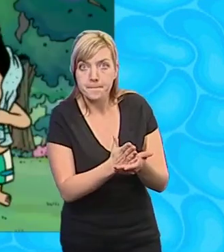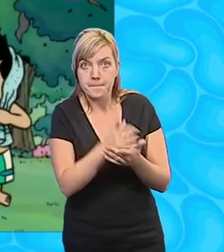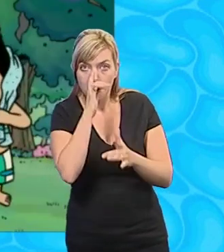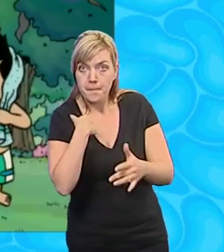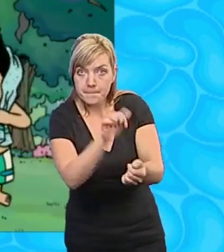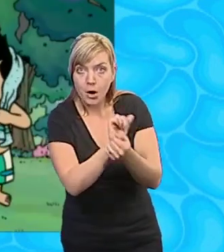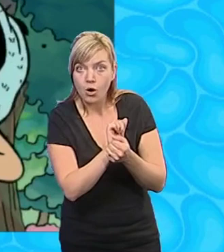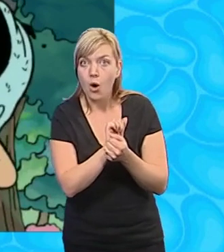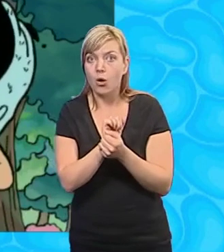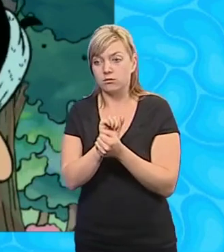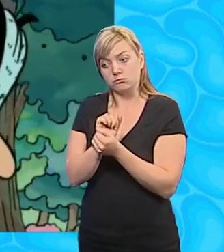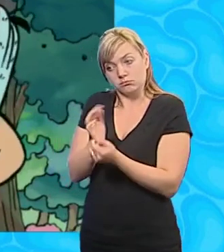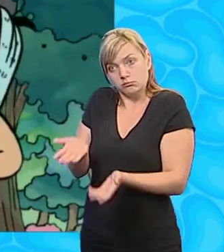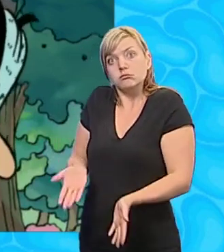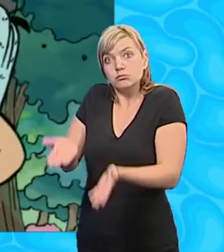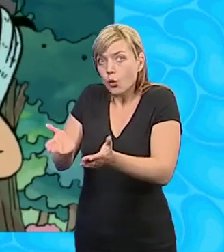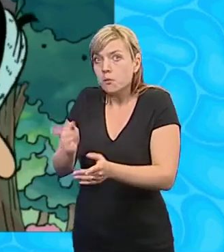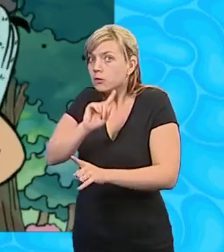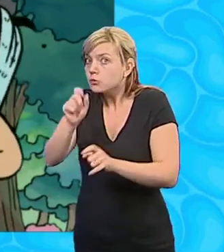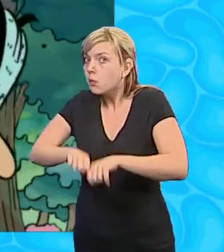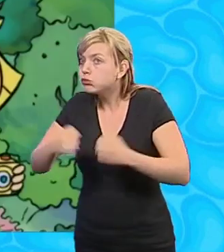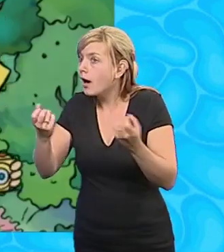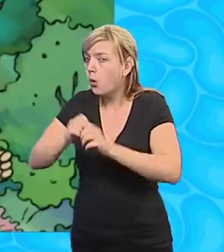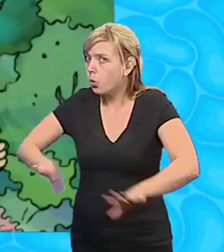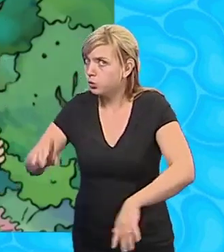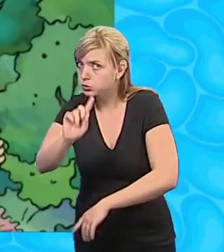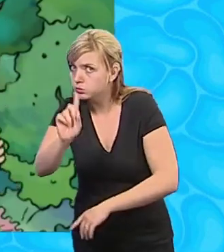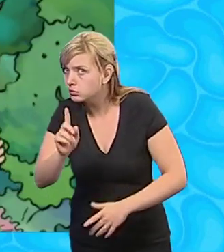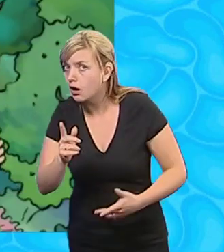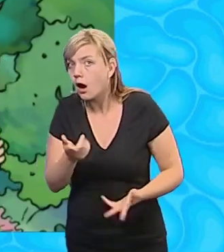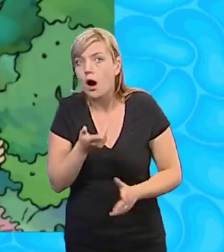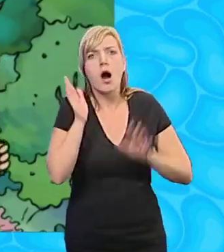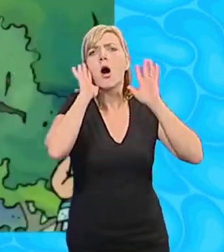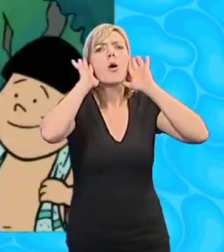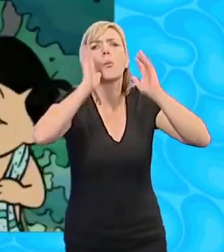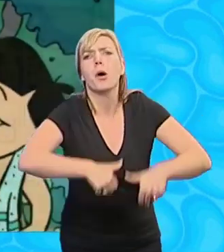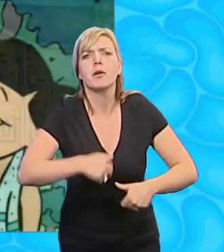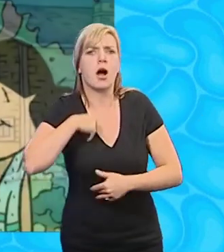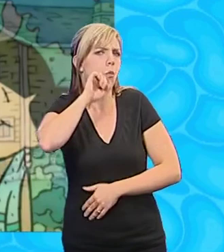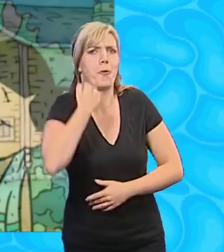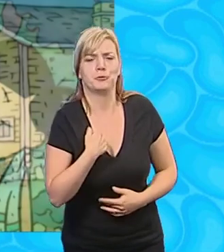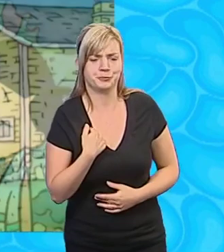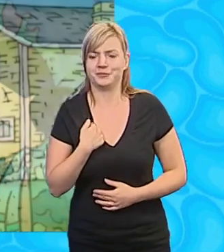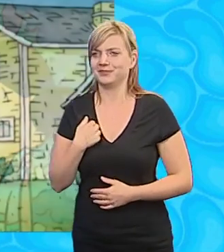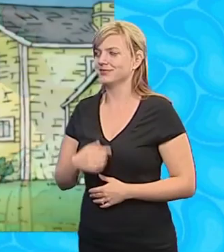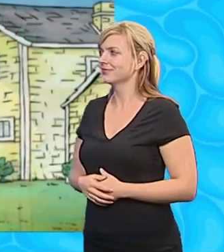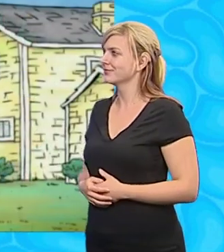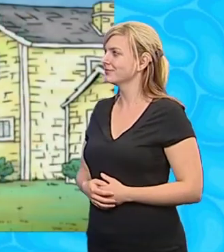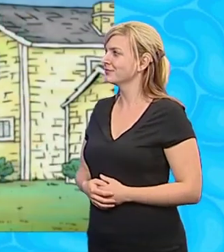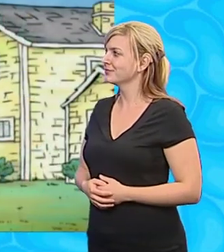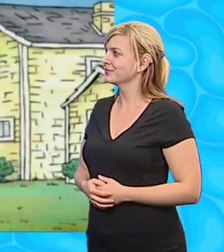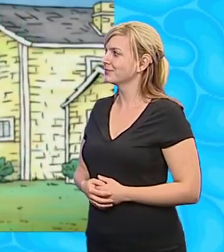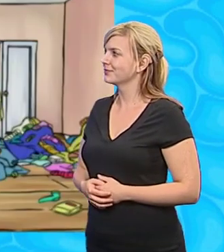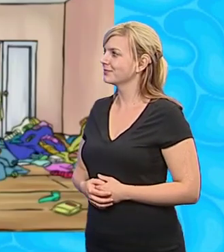it? Yes. Just don't break it or lose it or anything. Oh, don't worry. I won't.